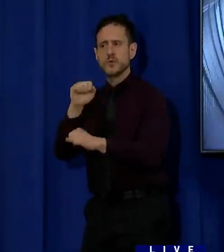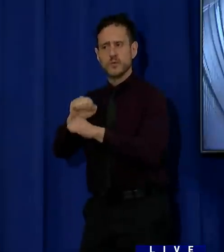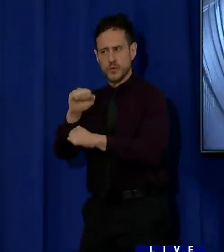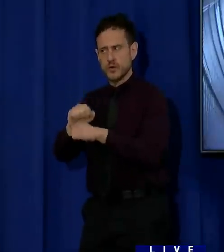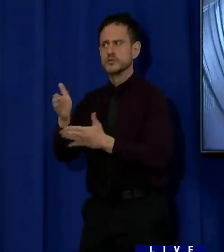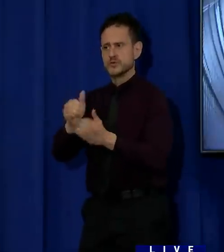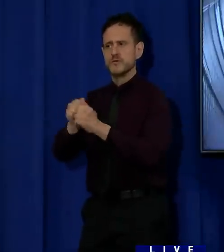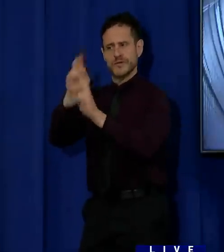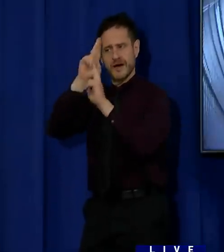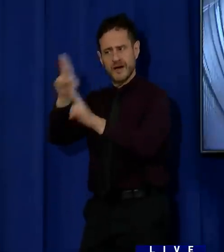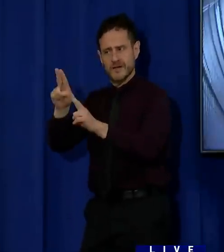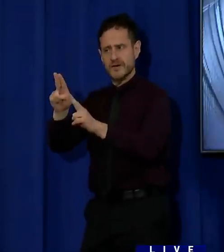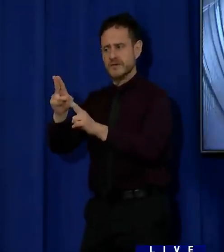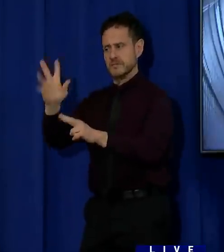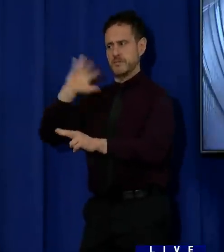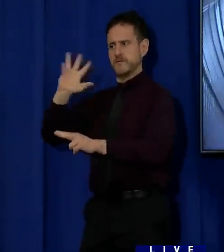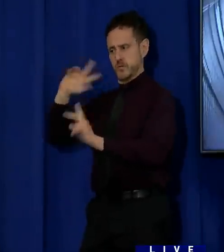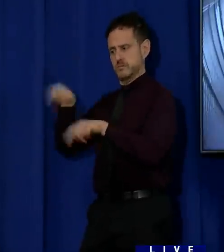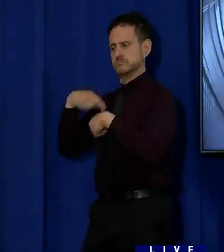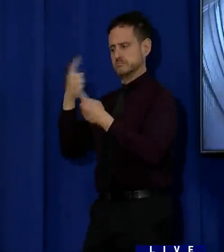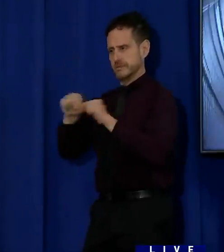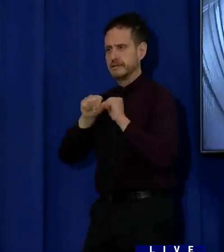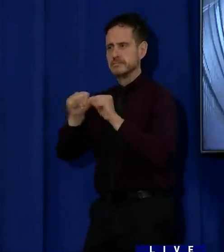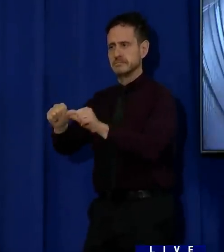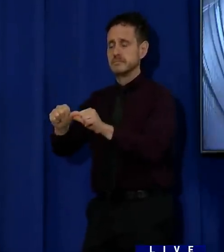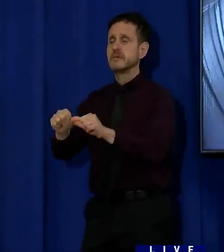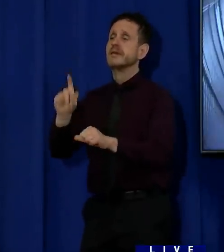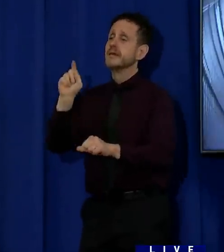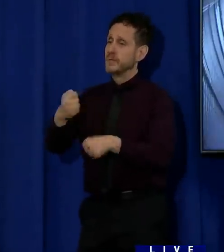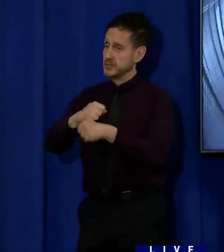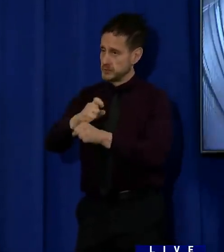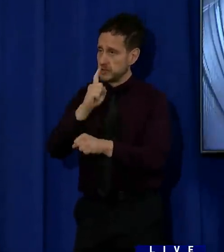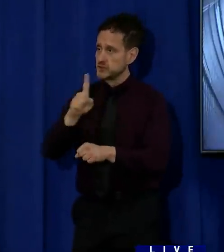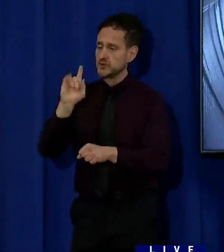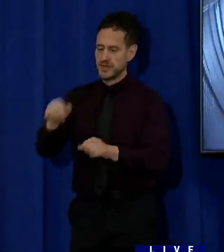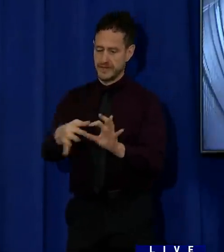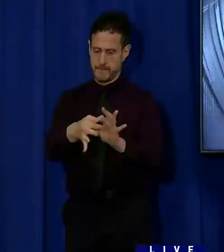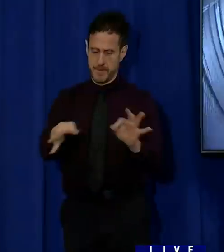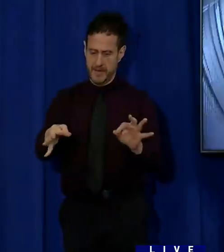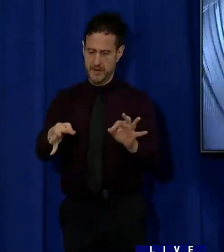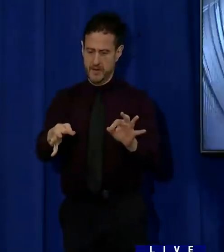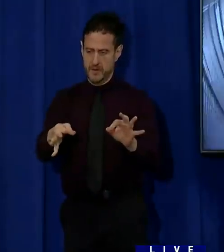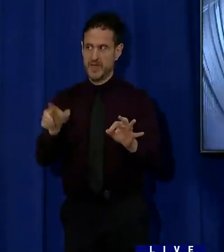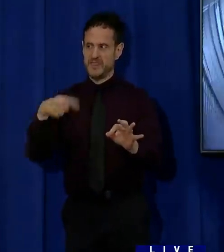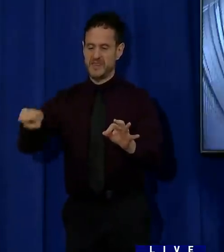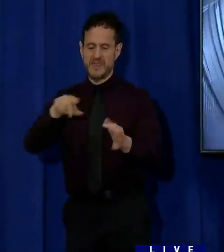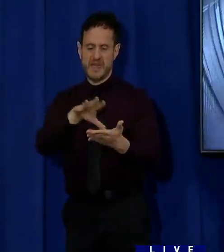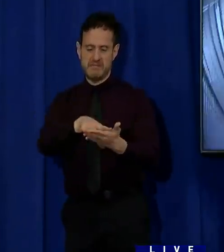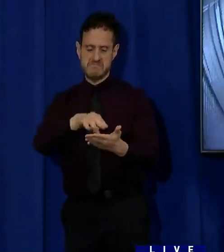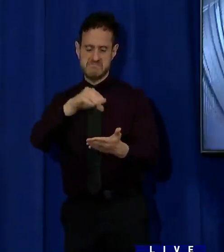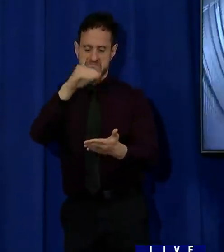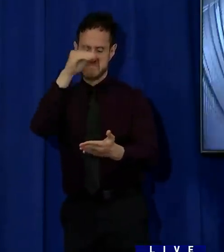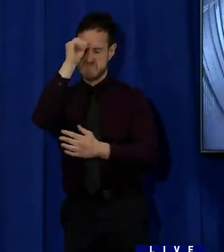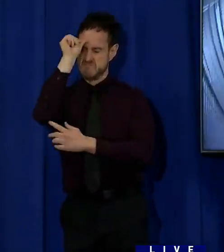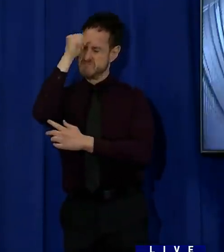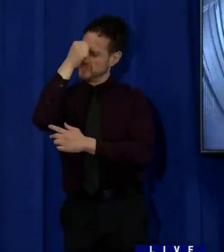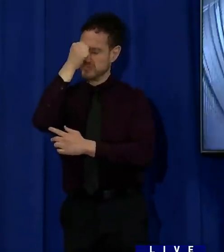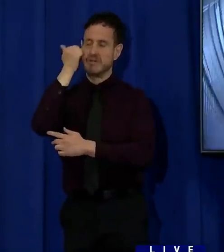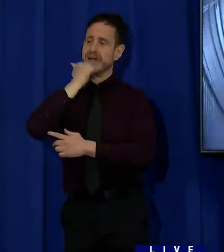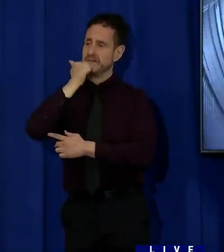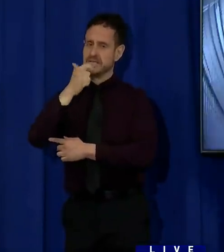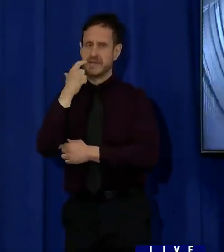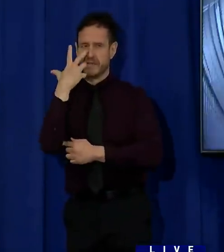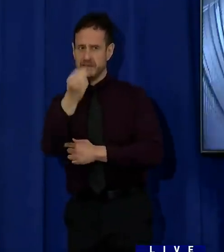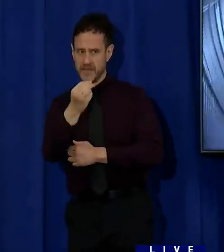it in the future needs to make sure that this is embedded in their thoughts every single day that they walk outside the